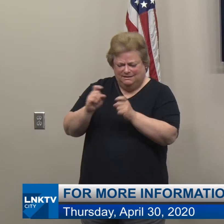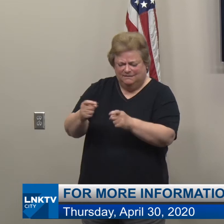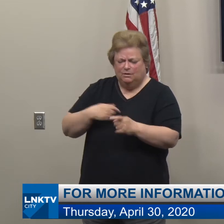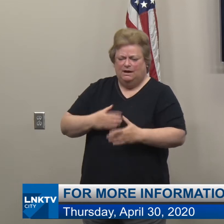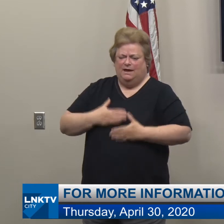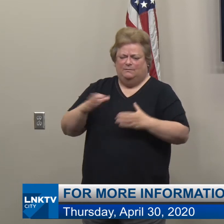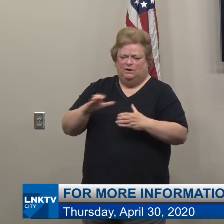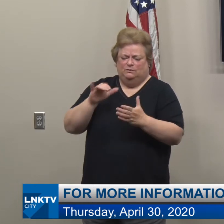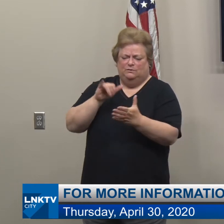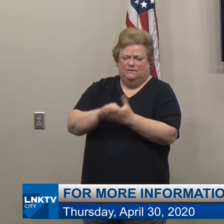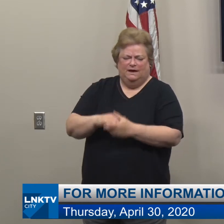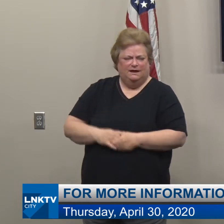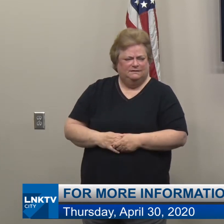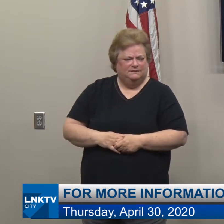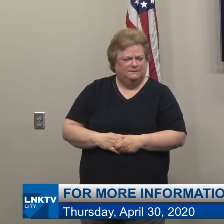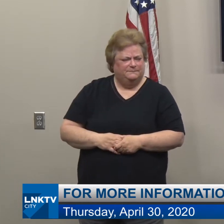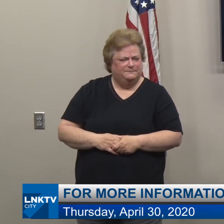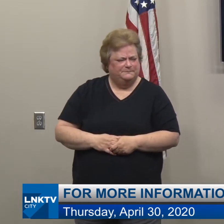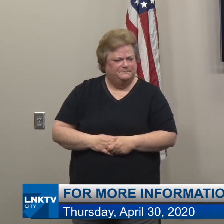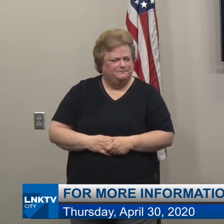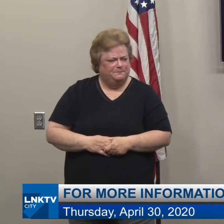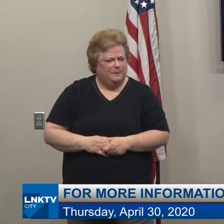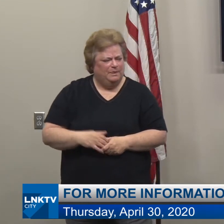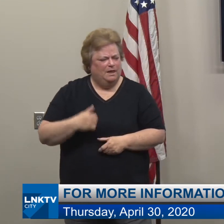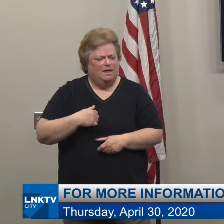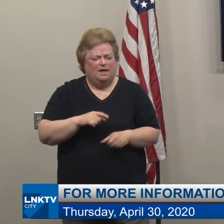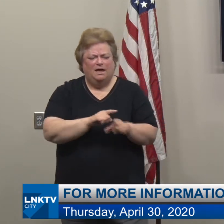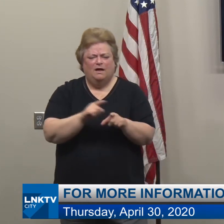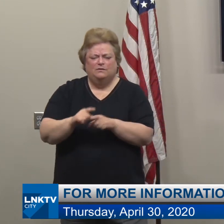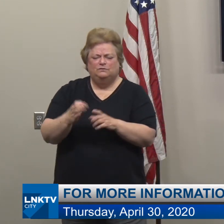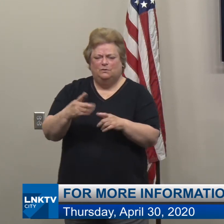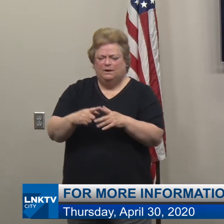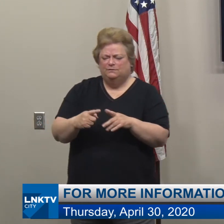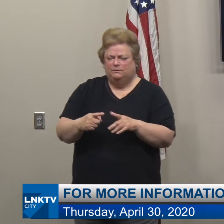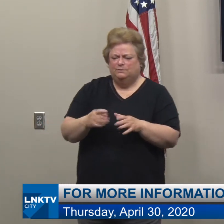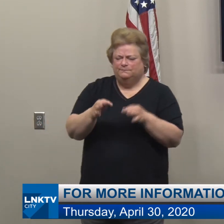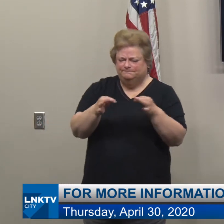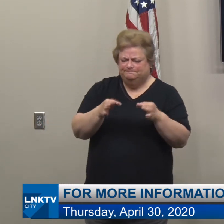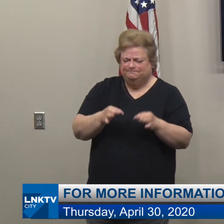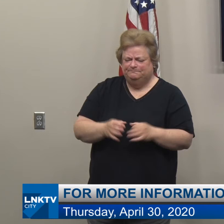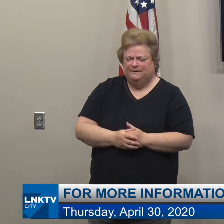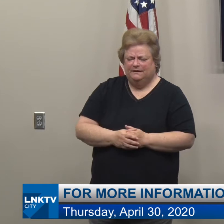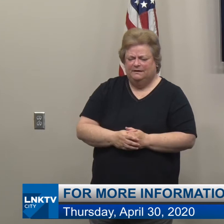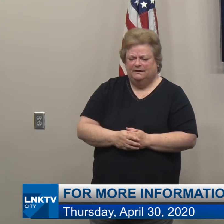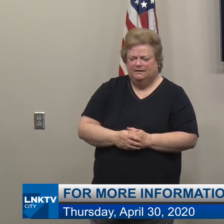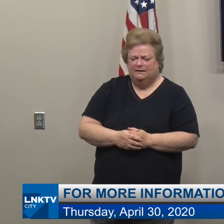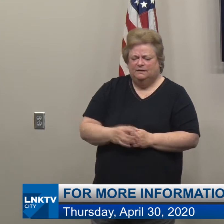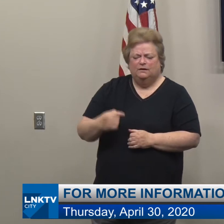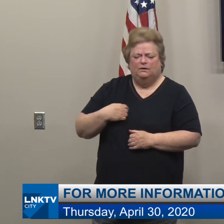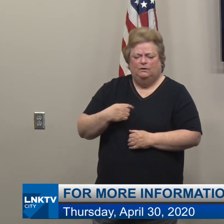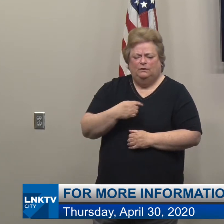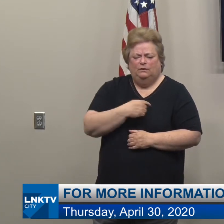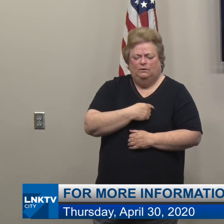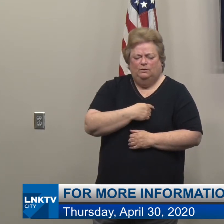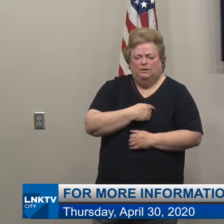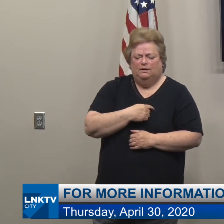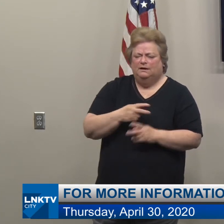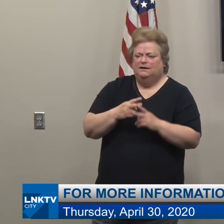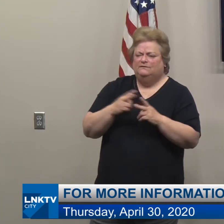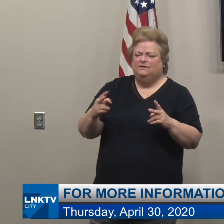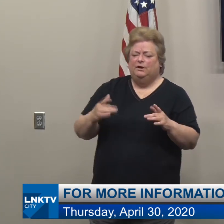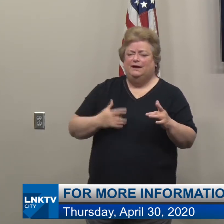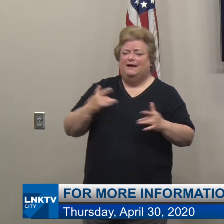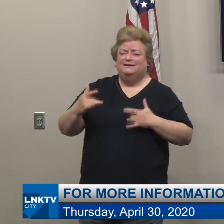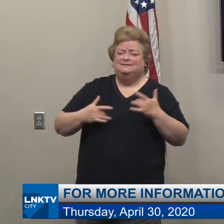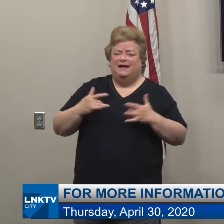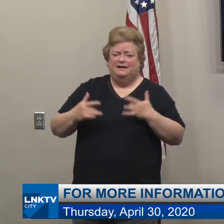that. I would also point out that we're very, very excited, if